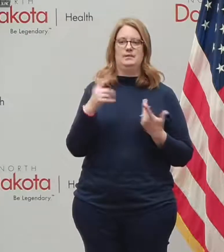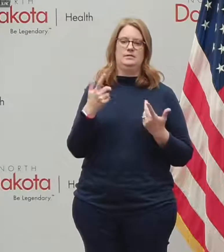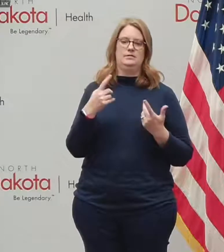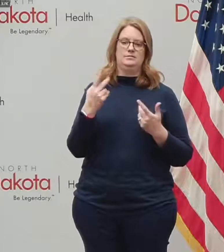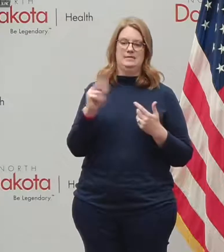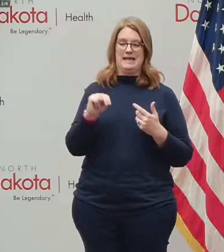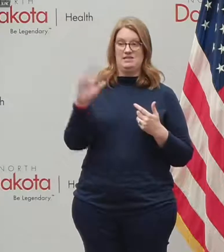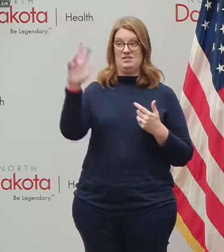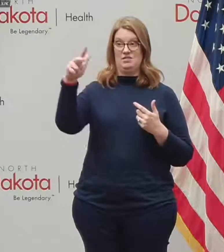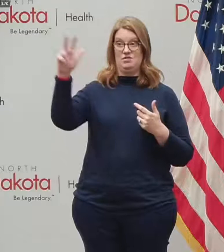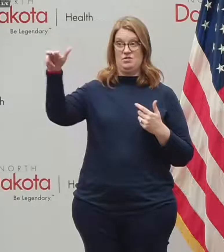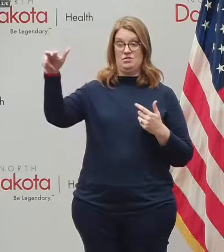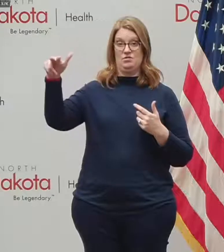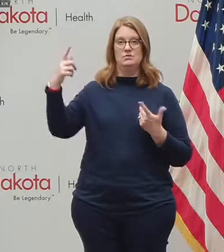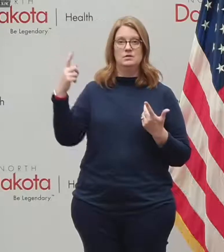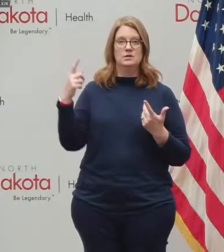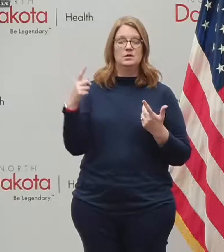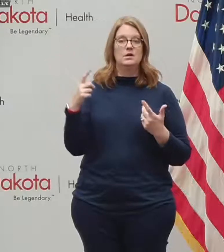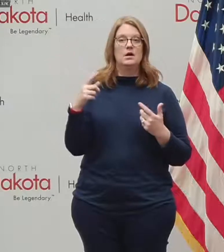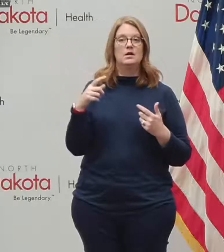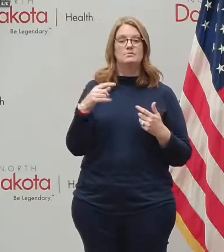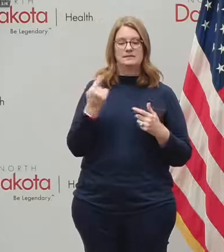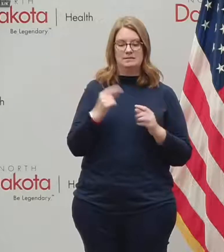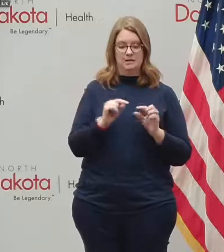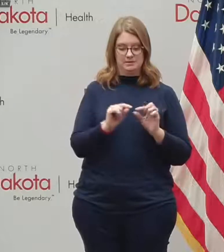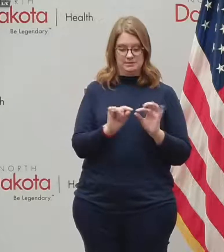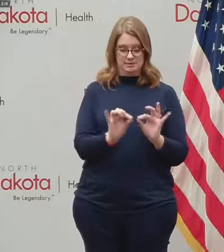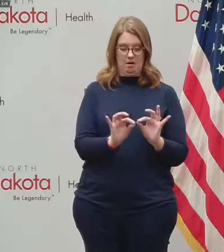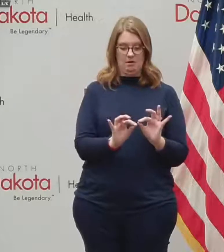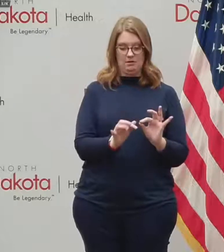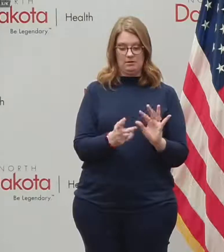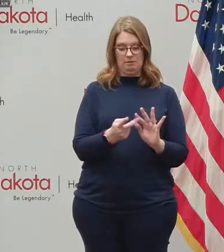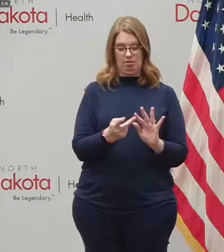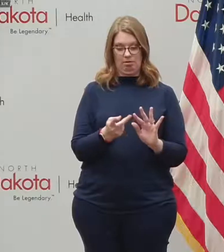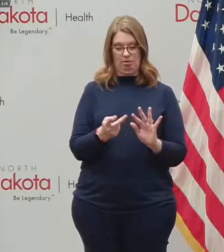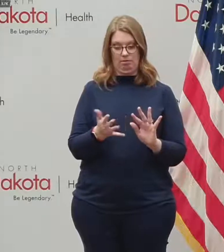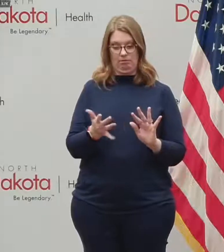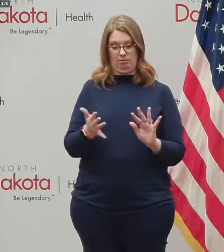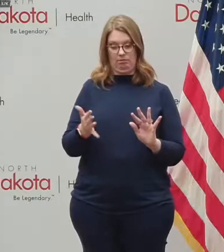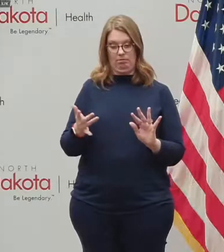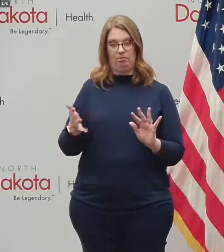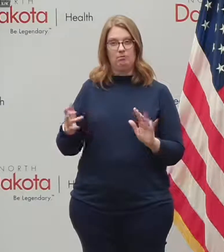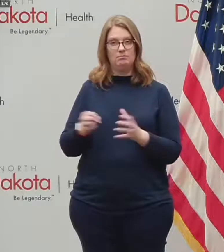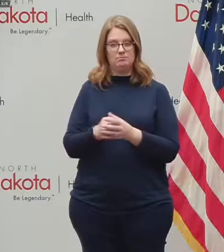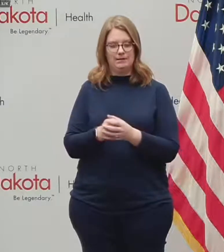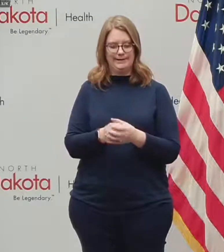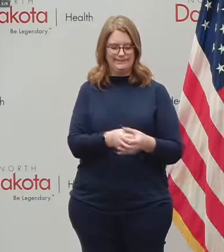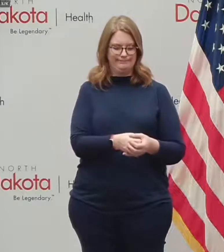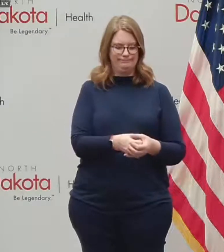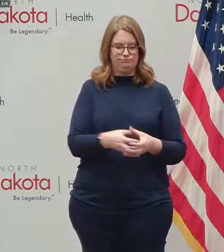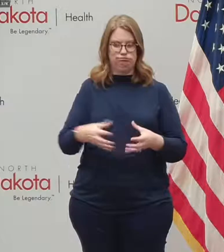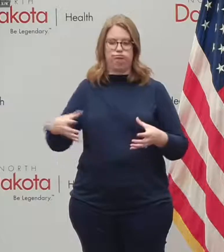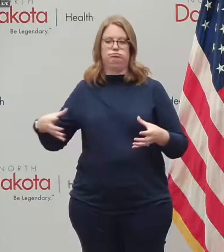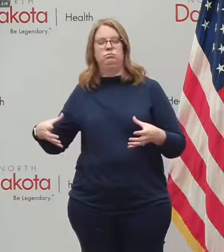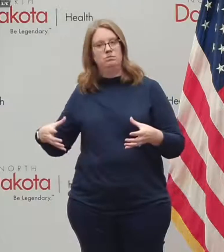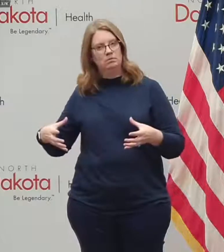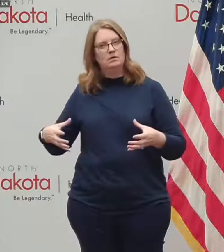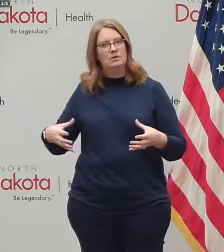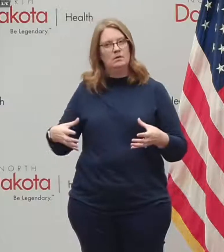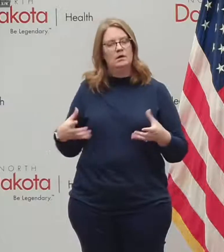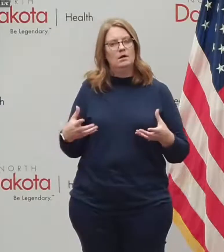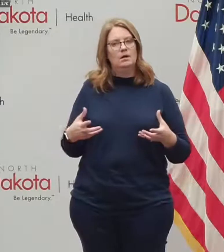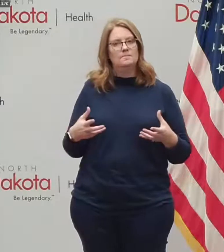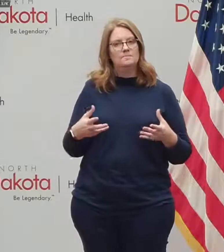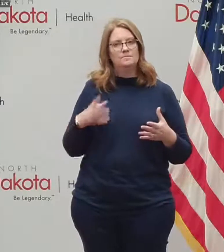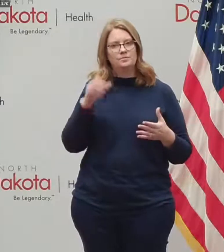really taking something that is minute and recreating it, essentially creating a twin of it. Could be